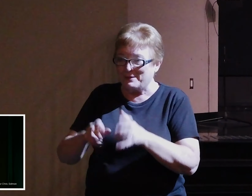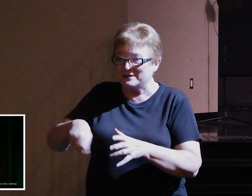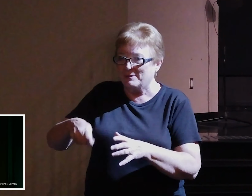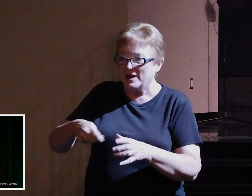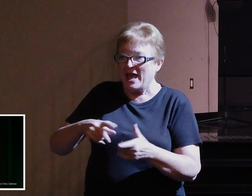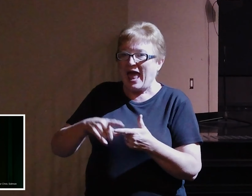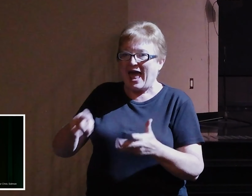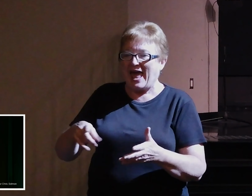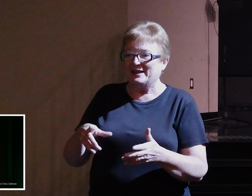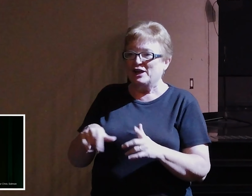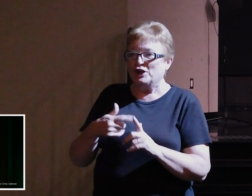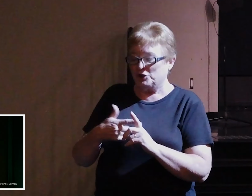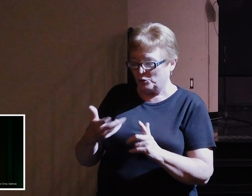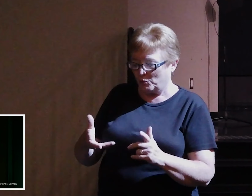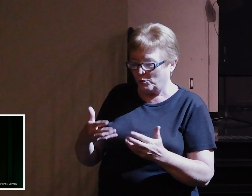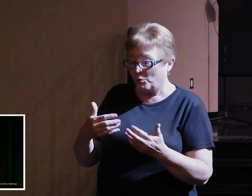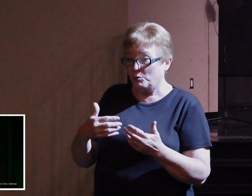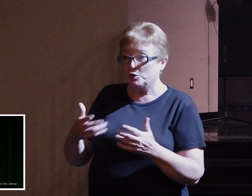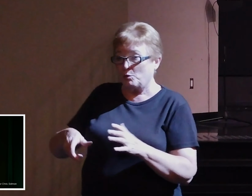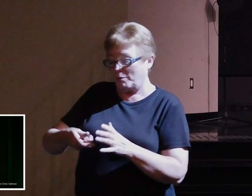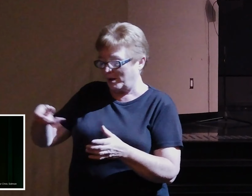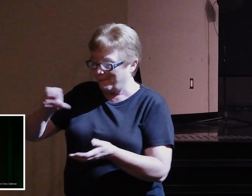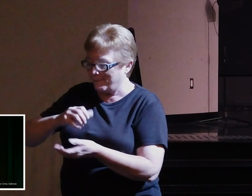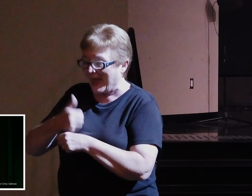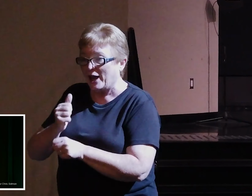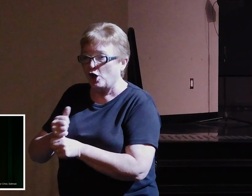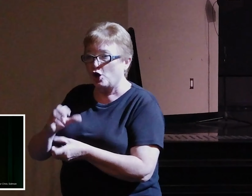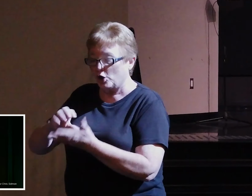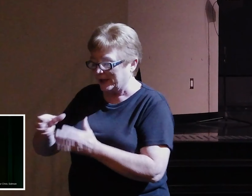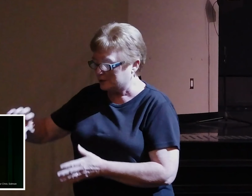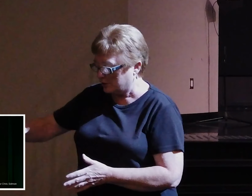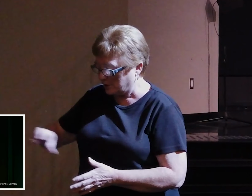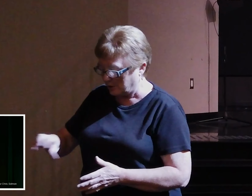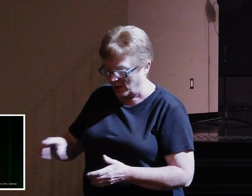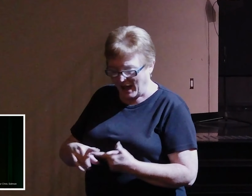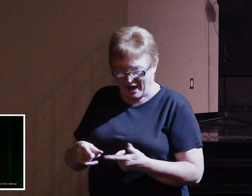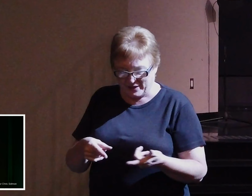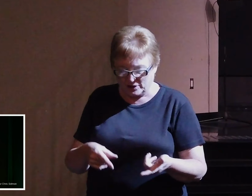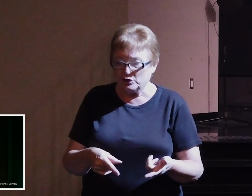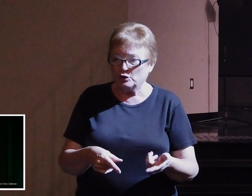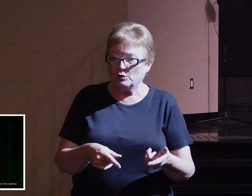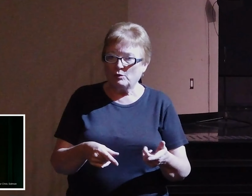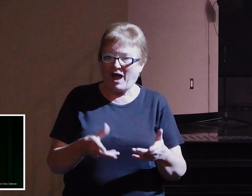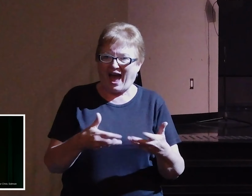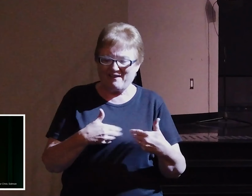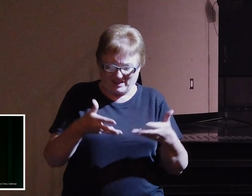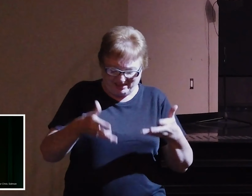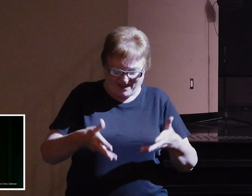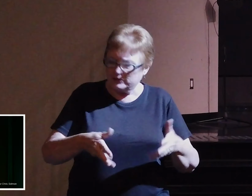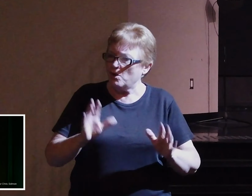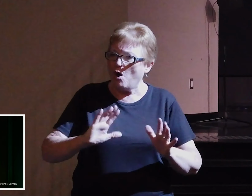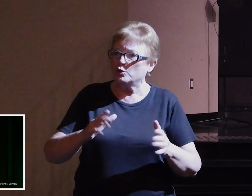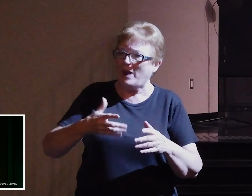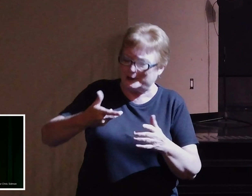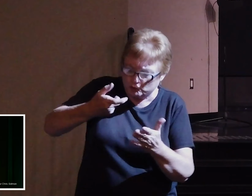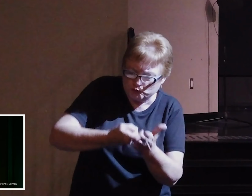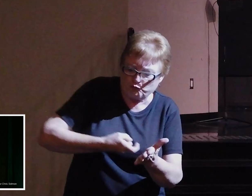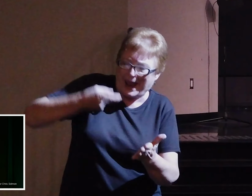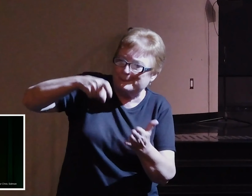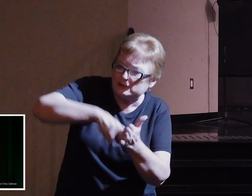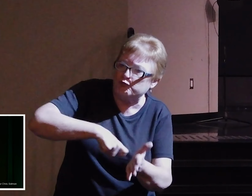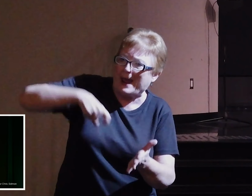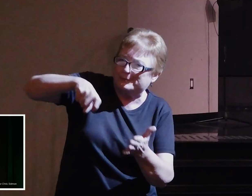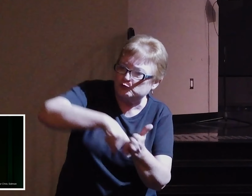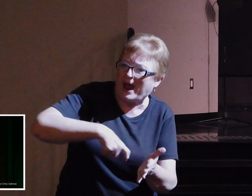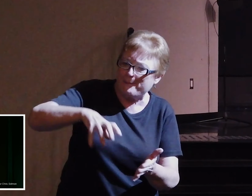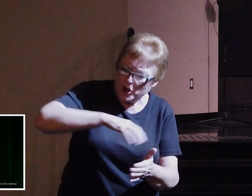leave cookie dough in the mixing bowl and throw it out. You don't like scrape it out. Like you would, why? You can make a whole nother cookie out